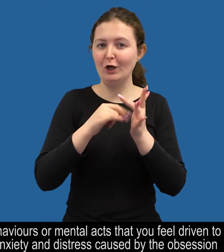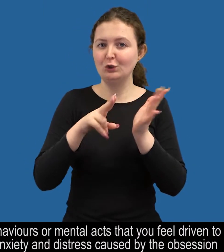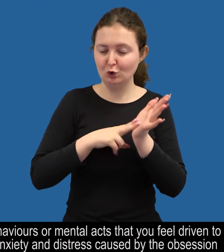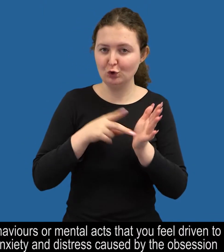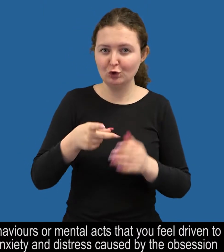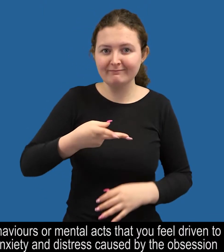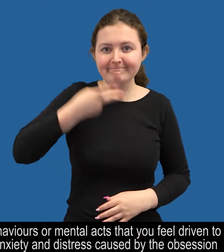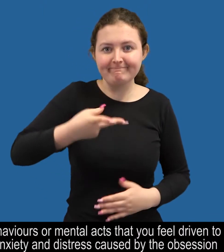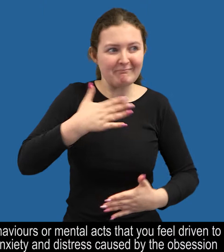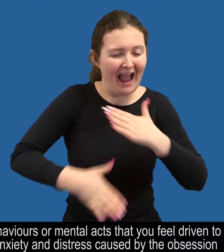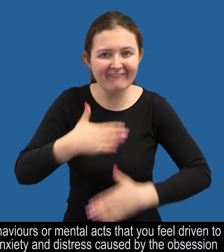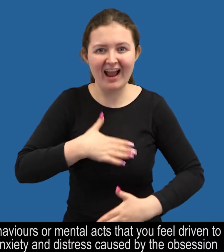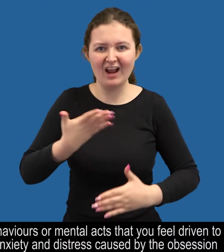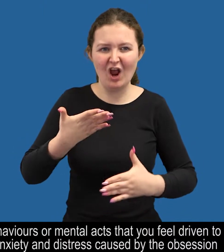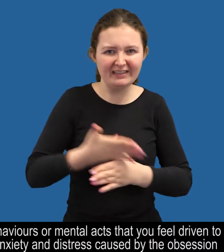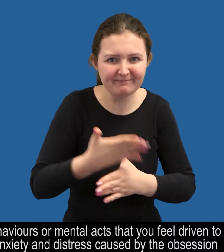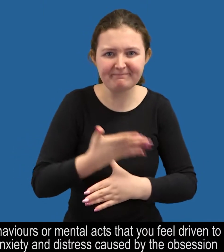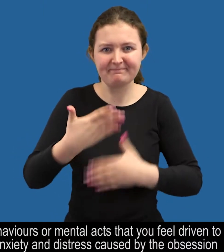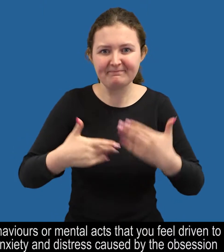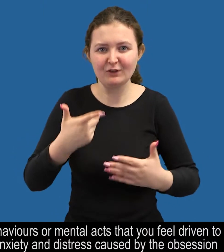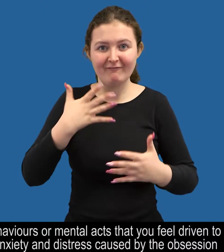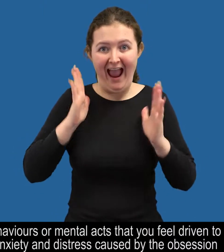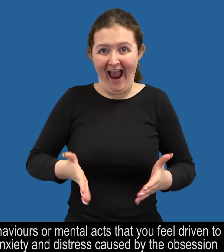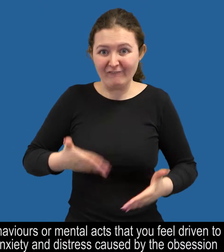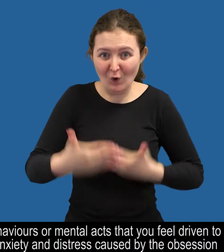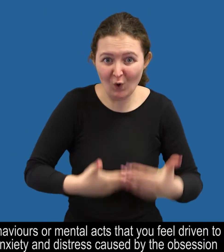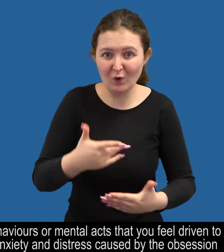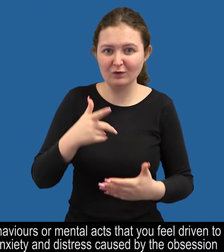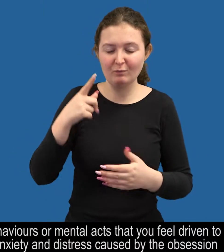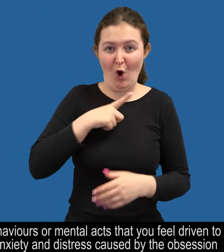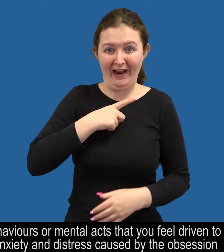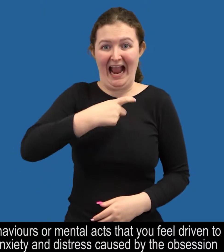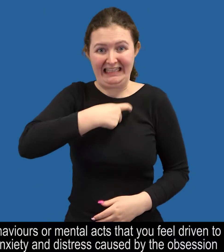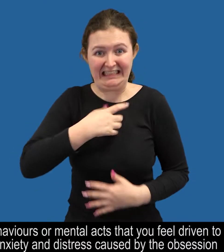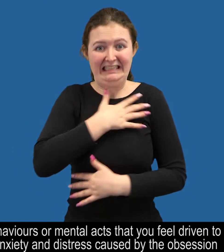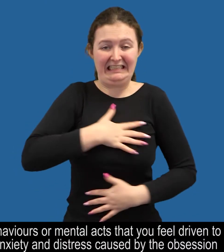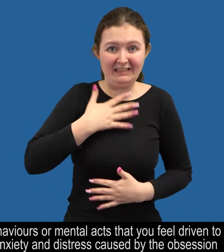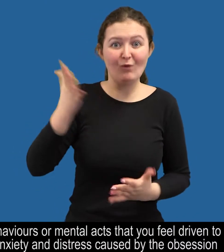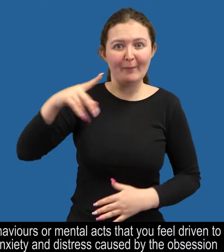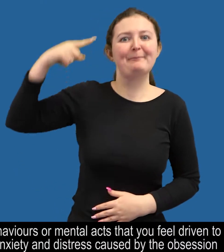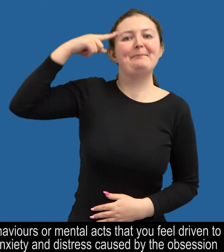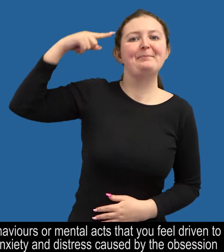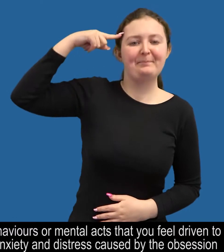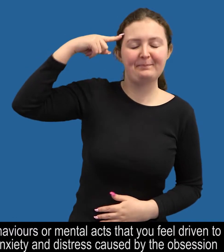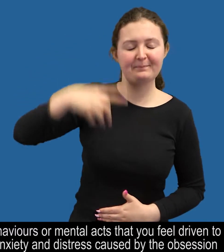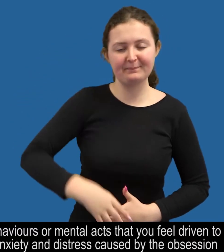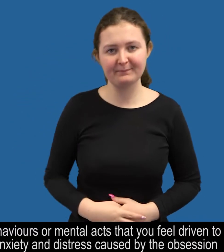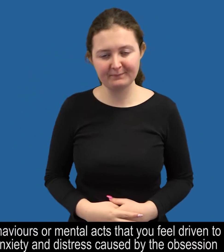Compulsion, repetitive behaviours or mental acts that you feel driven to perform as a result of the anxiety and distress caused